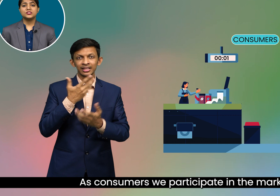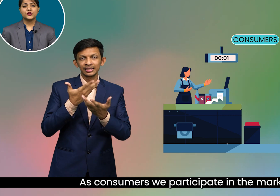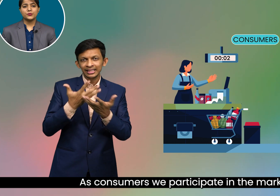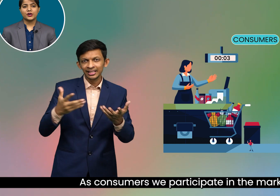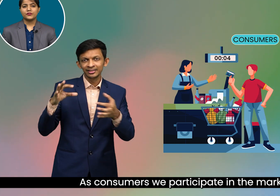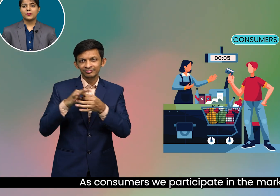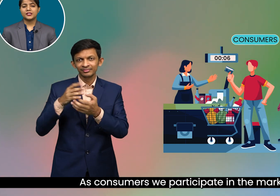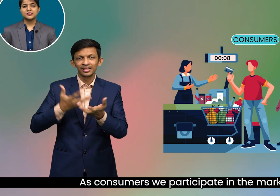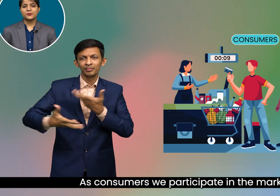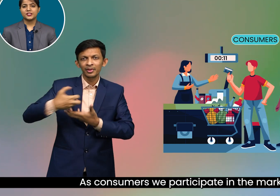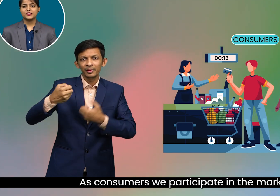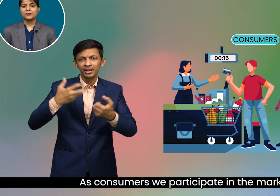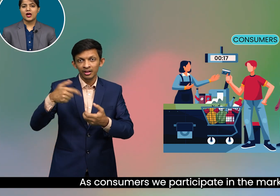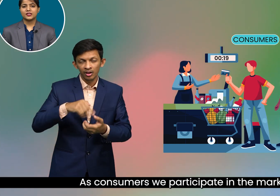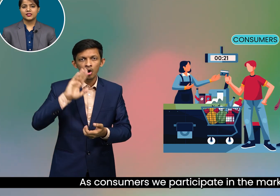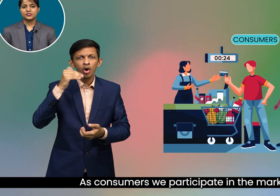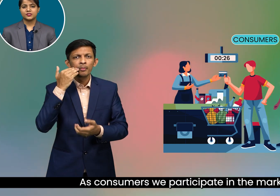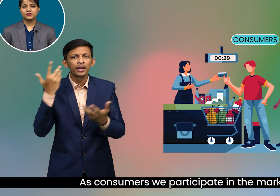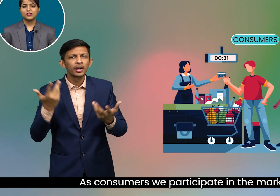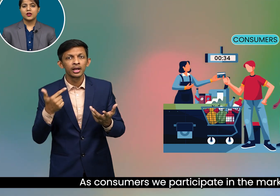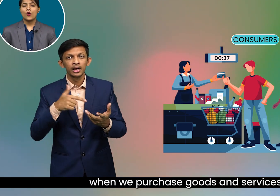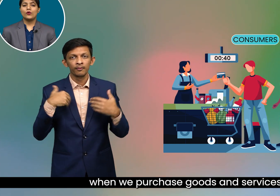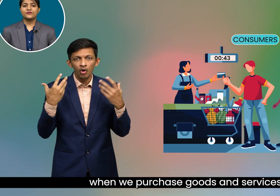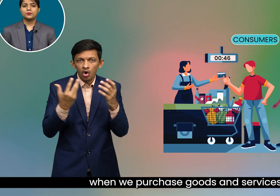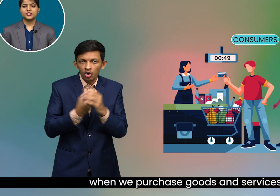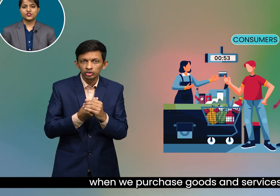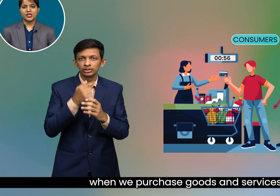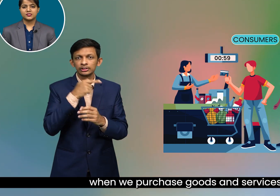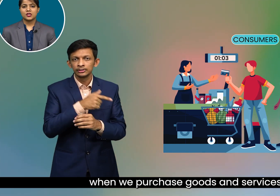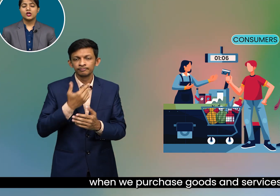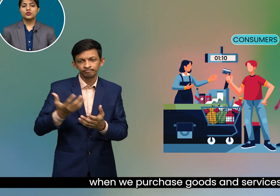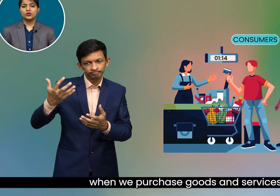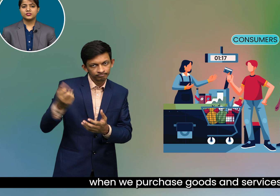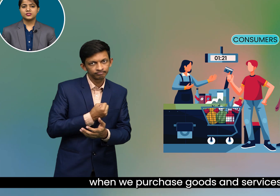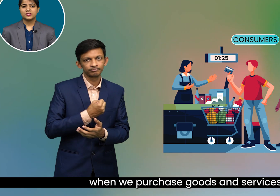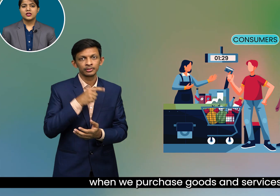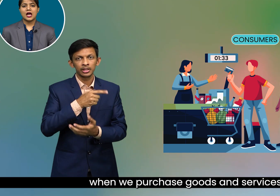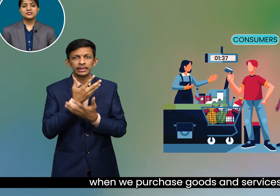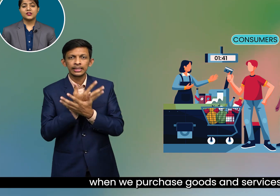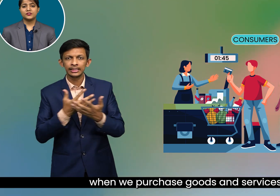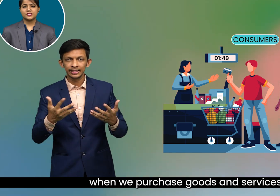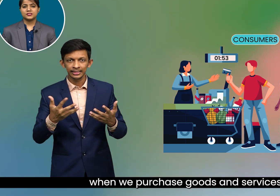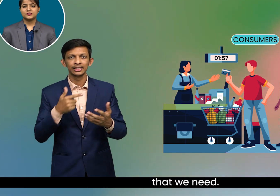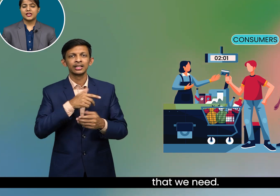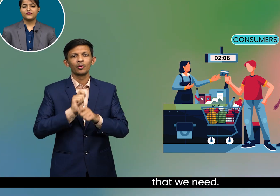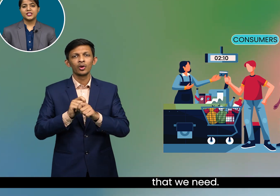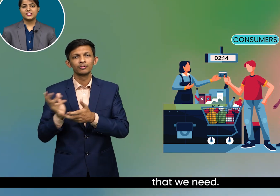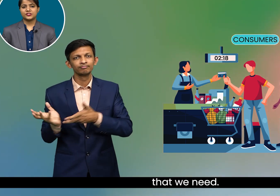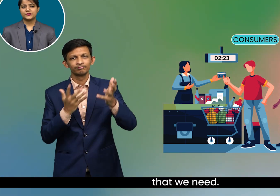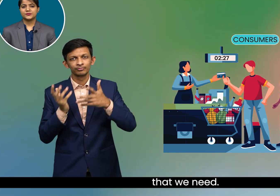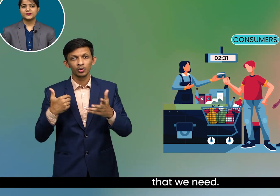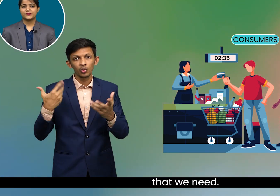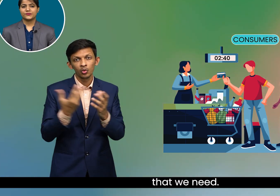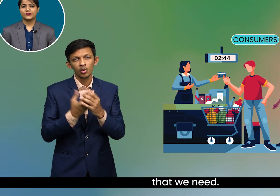As consumer, we participate in the market when we purchase goods and services that we